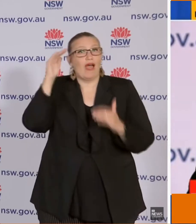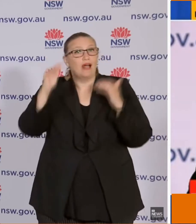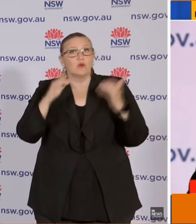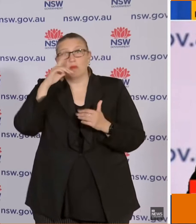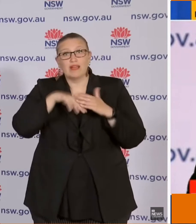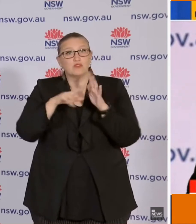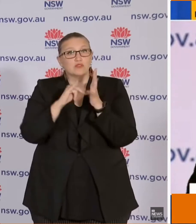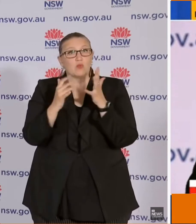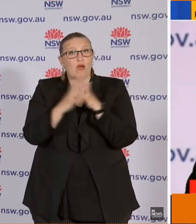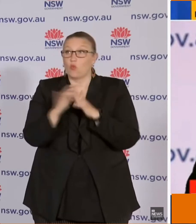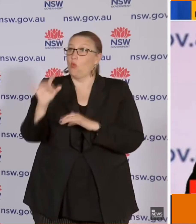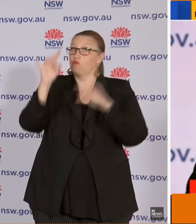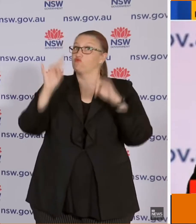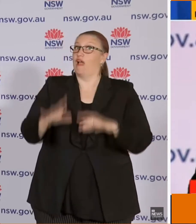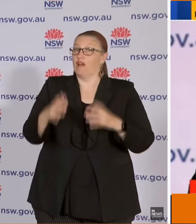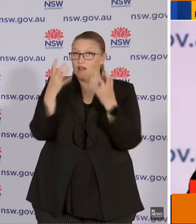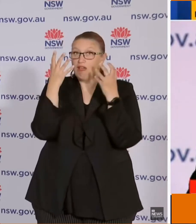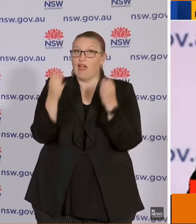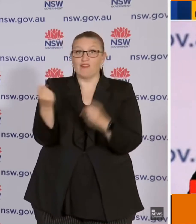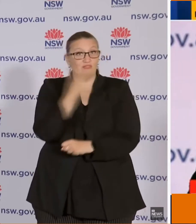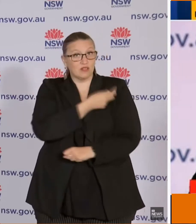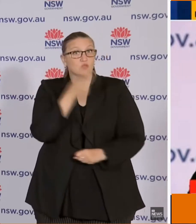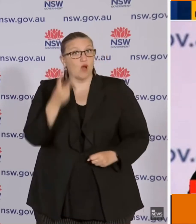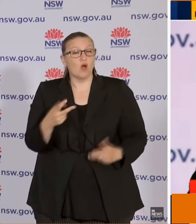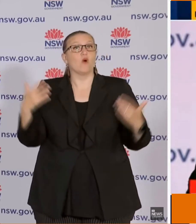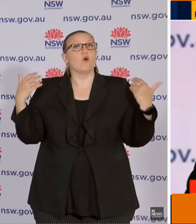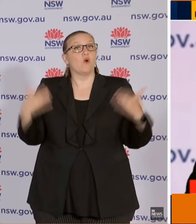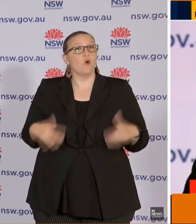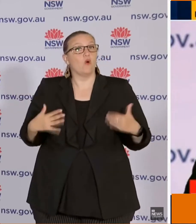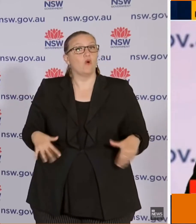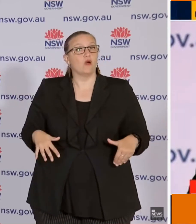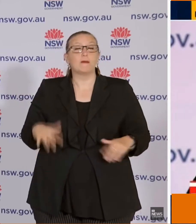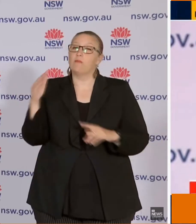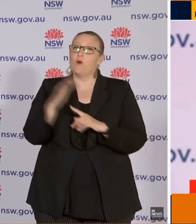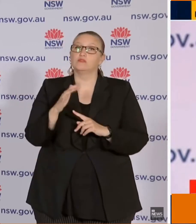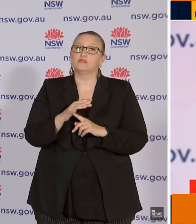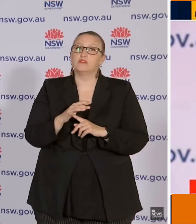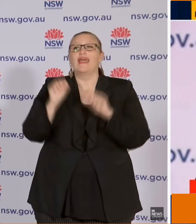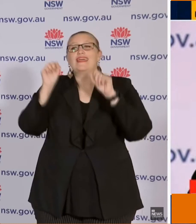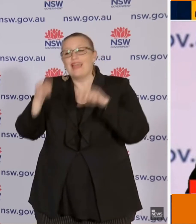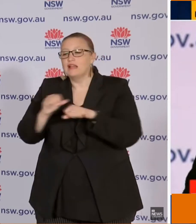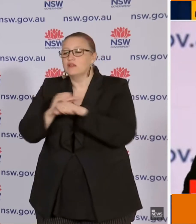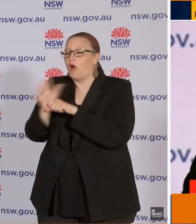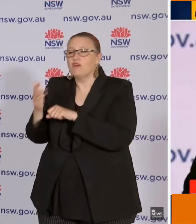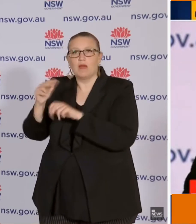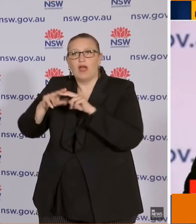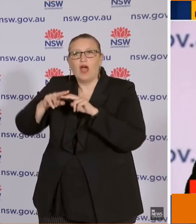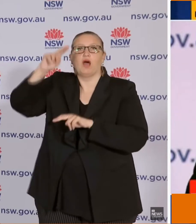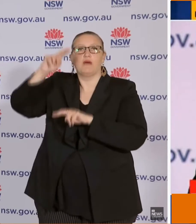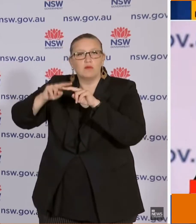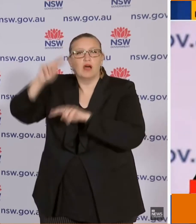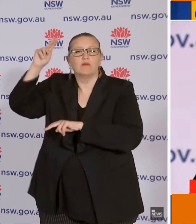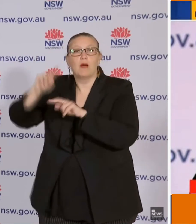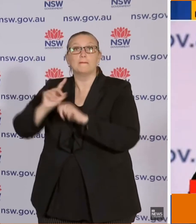matter less when you've got higher rates of vaccination, because that will tell you to what extent the hospital system can cope